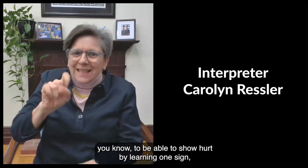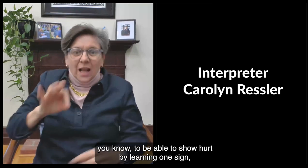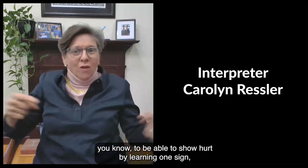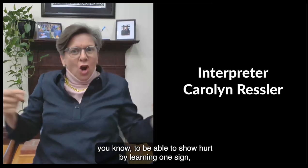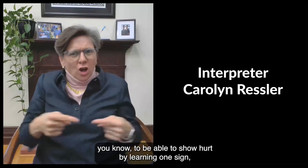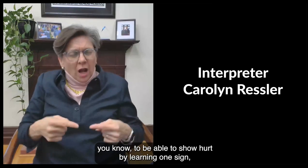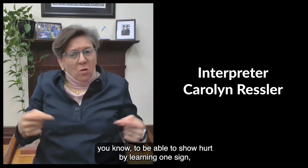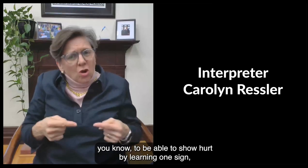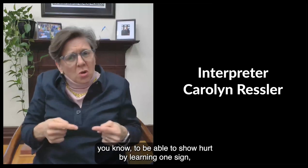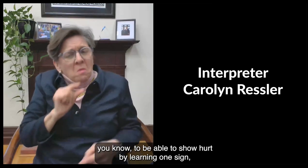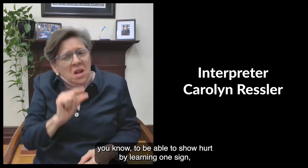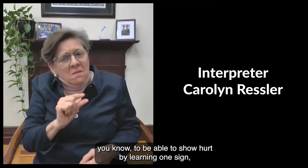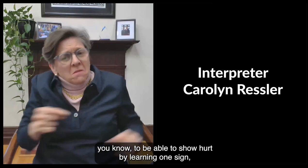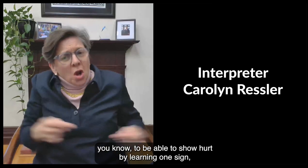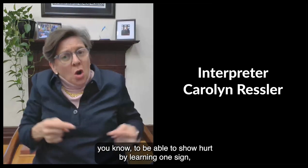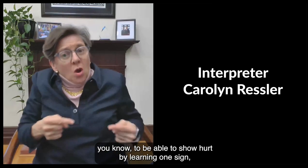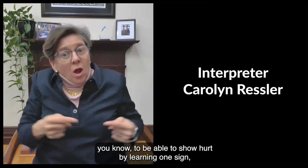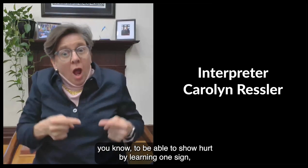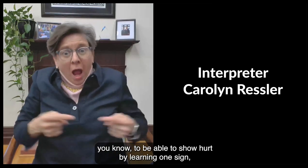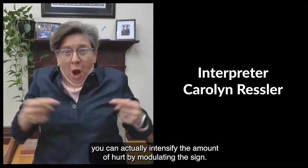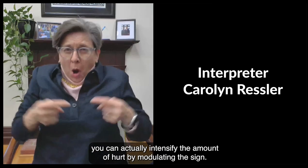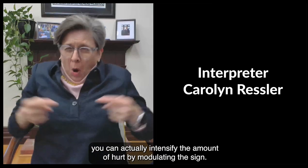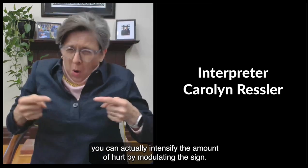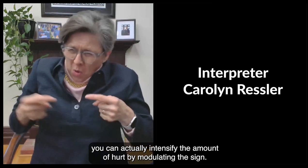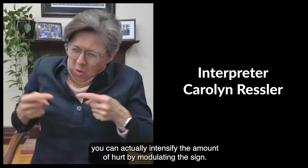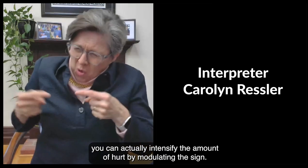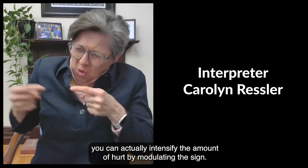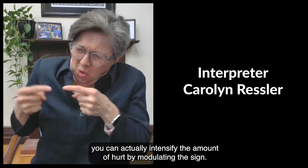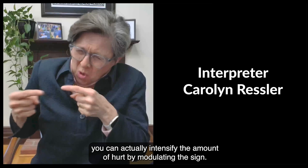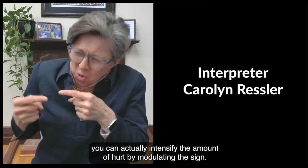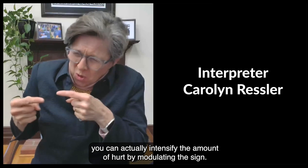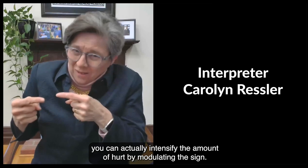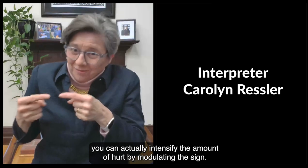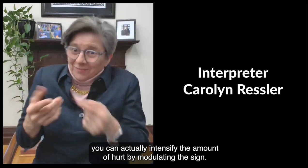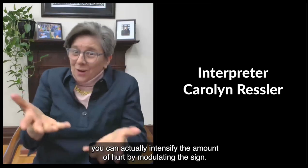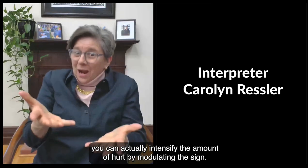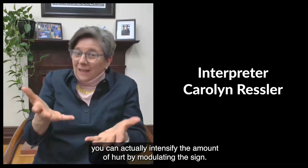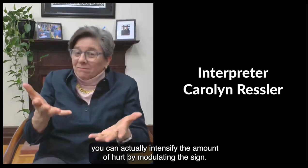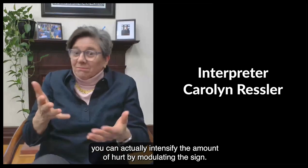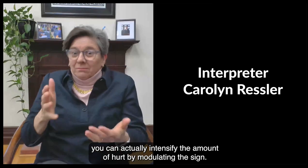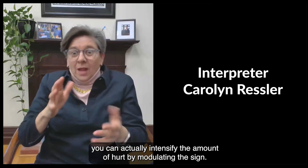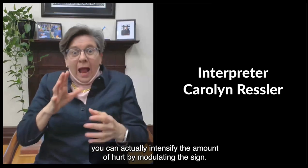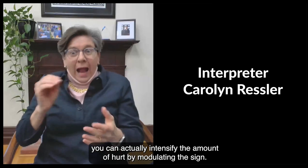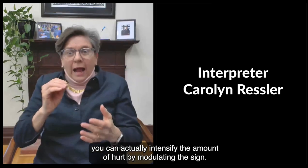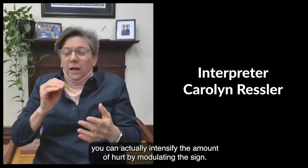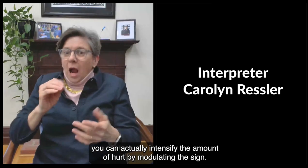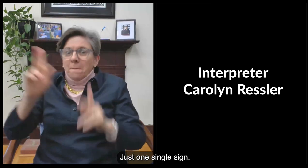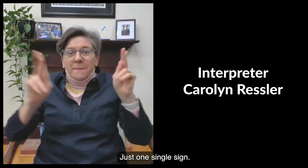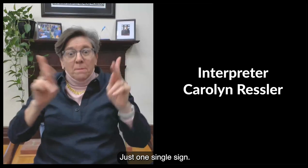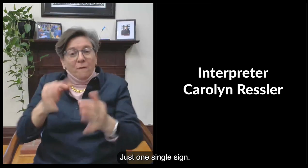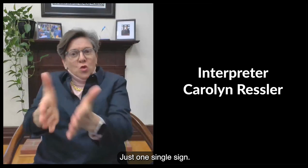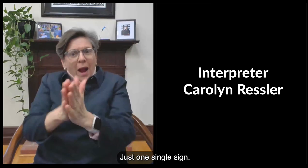thumbs down. You know, to be able to show hurt by learning one sign, you can actually intensify the amount of hurt